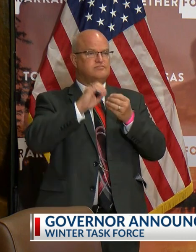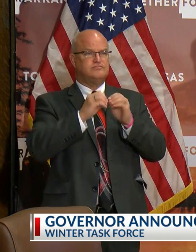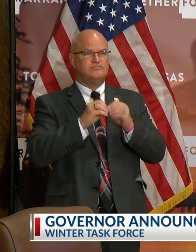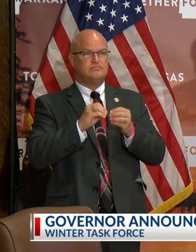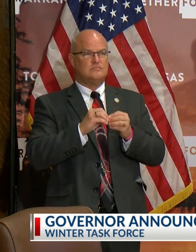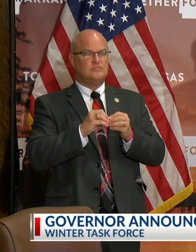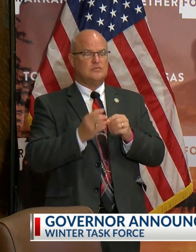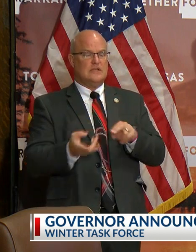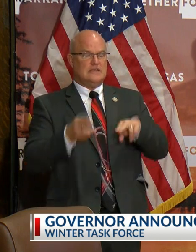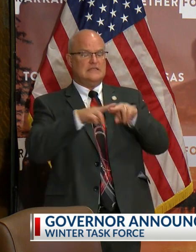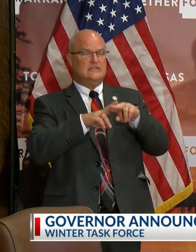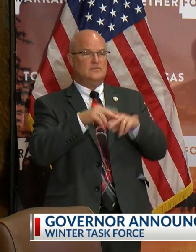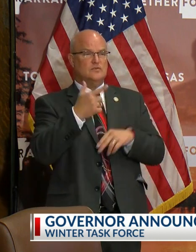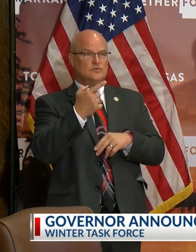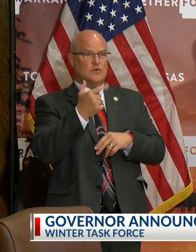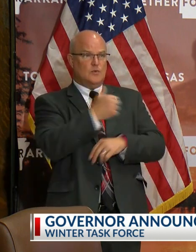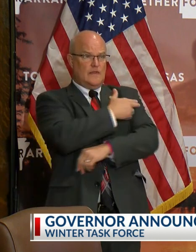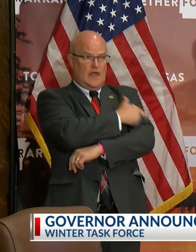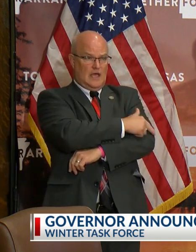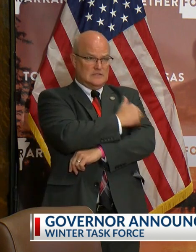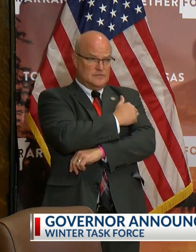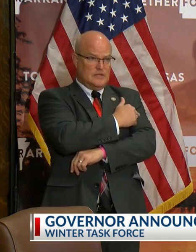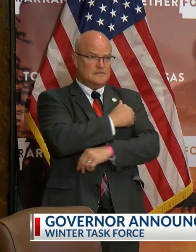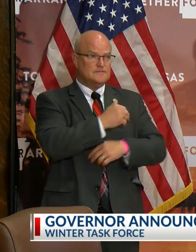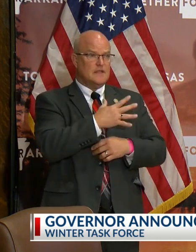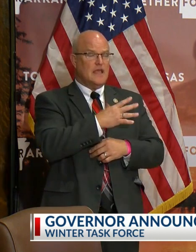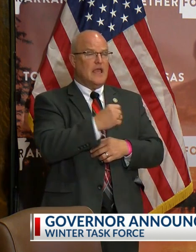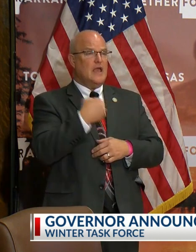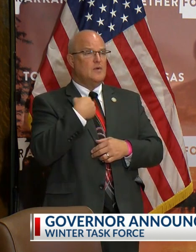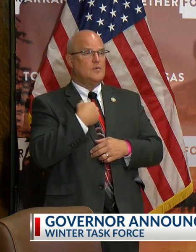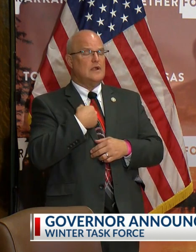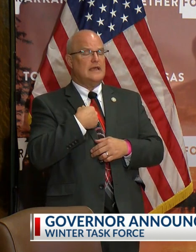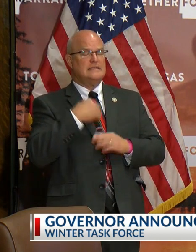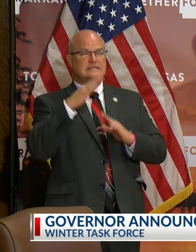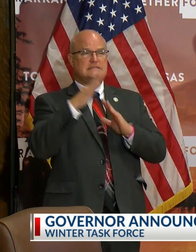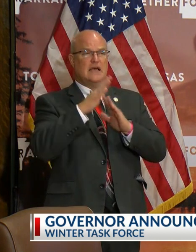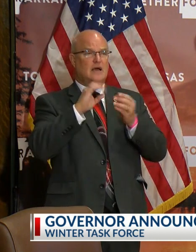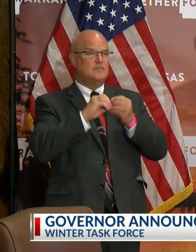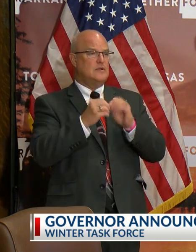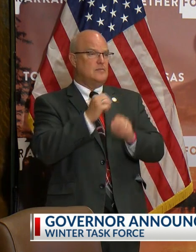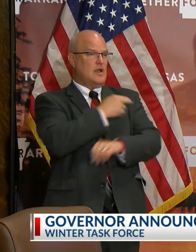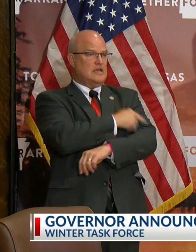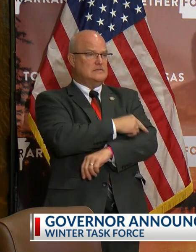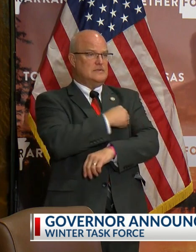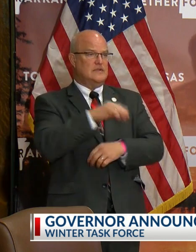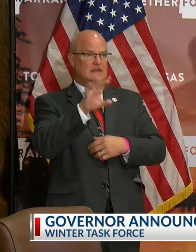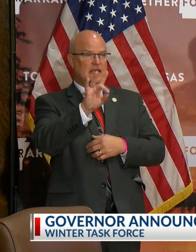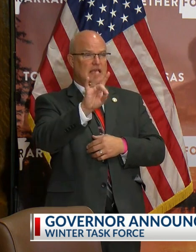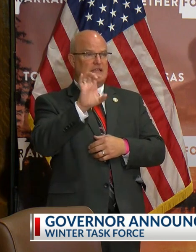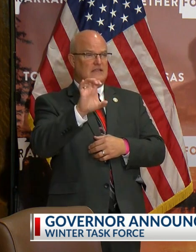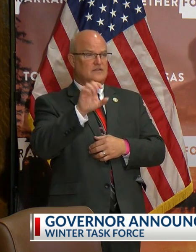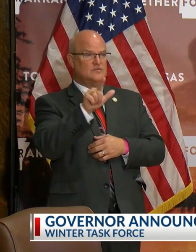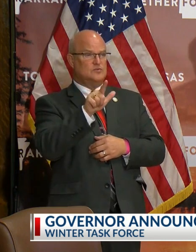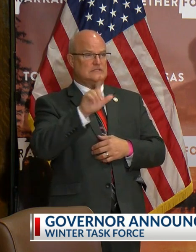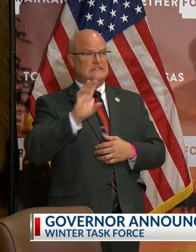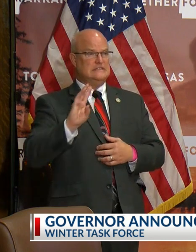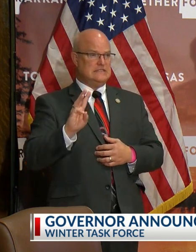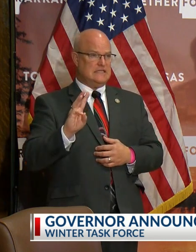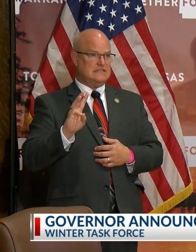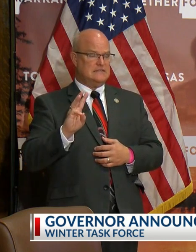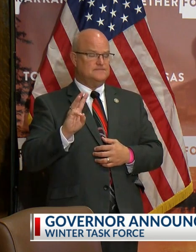additional 21 hospitalizations, and we're at a record number in hospitalizations of